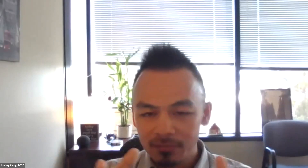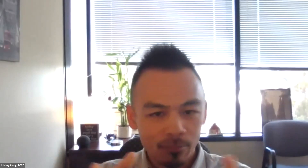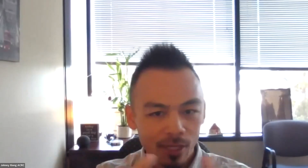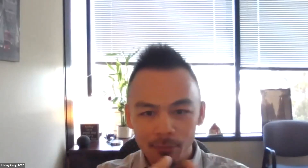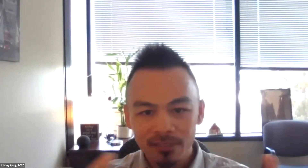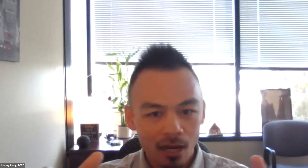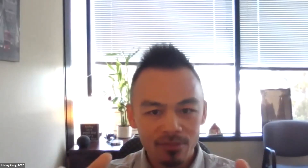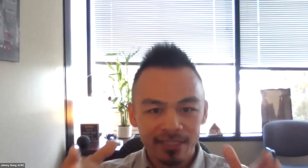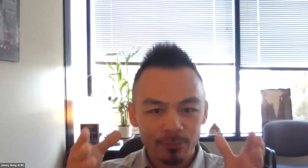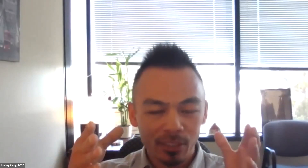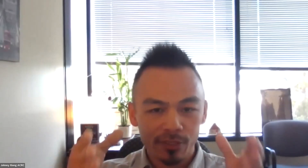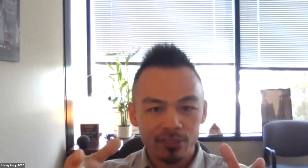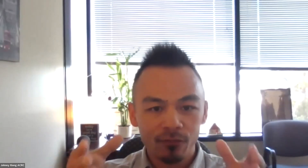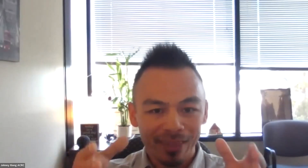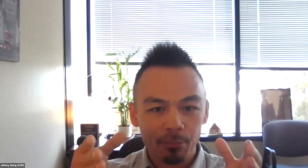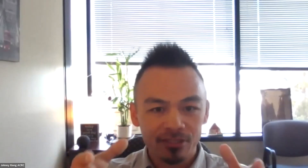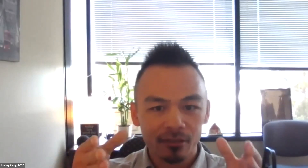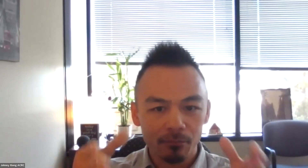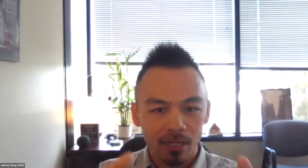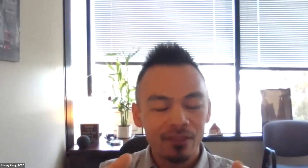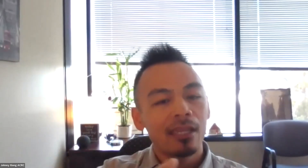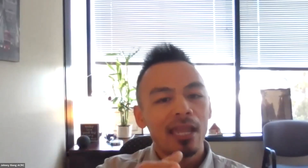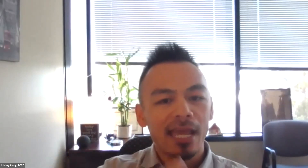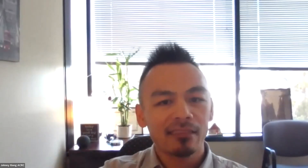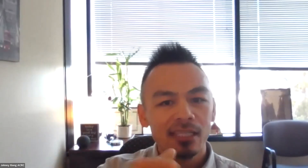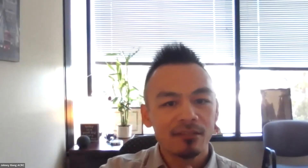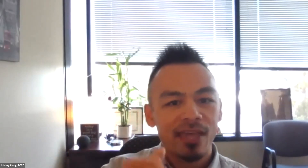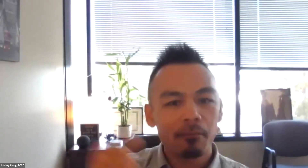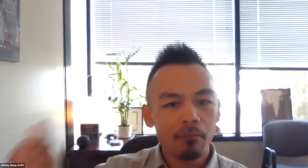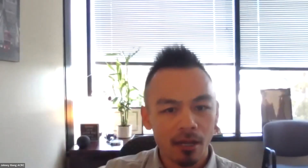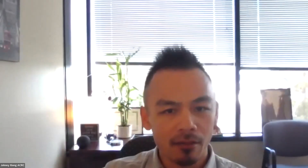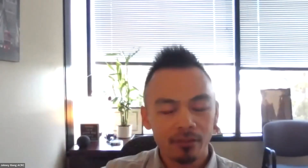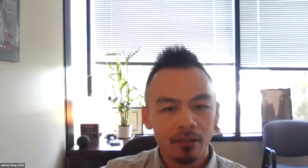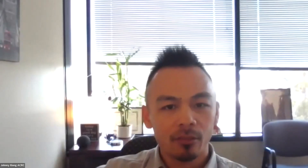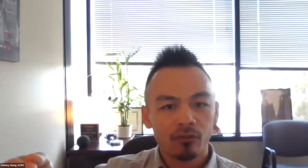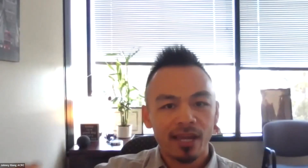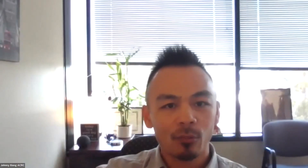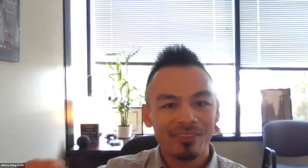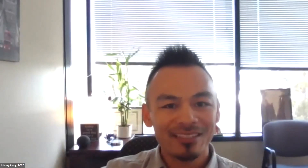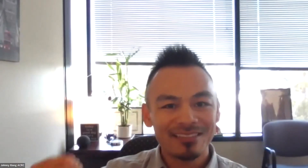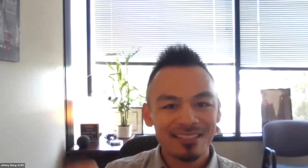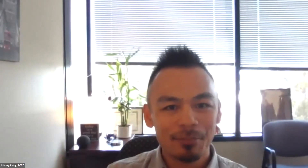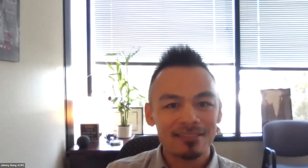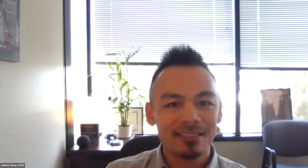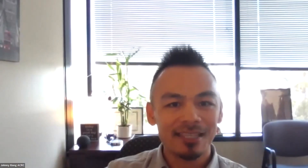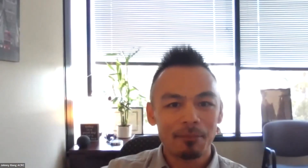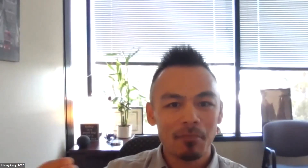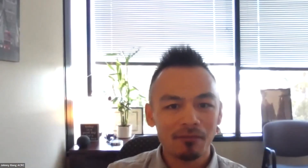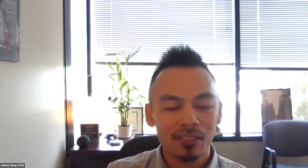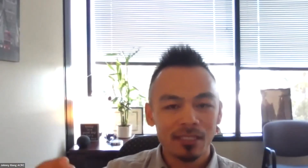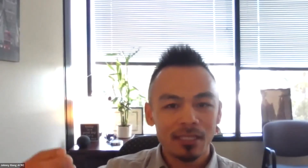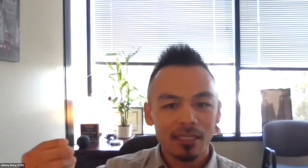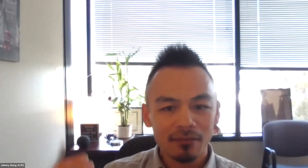whatever, how many times that's been agreed to for that particular month. At the end of that month, the provider would then send basically